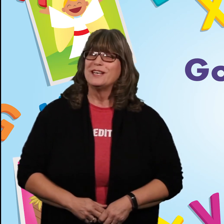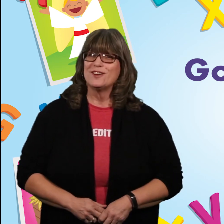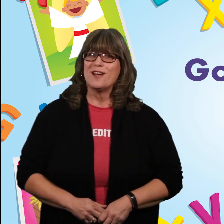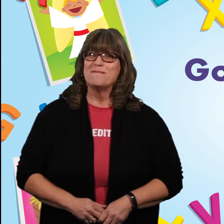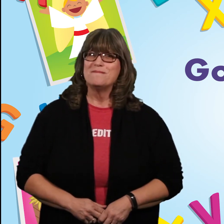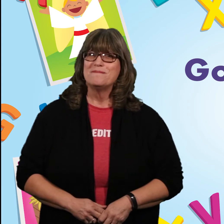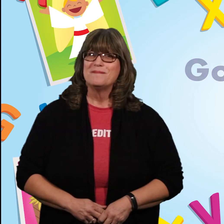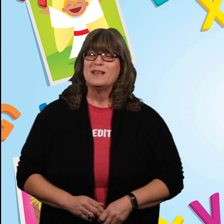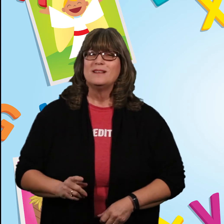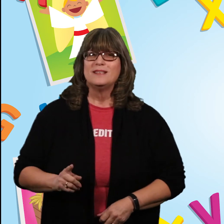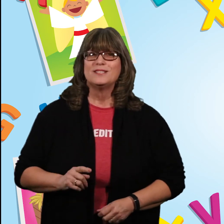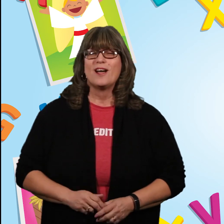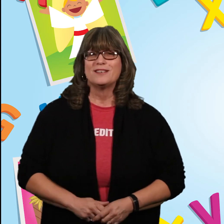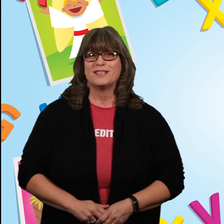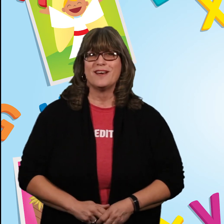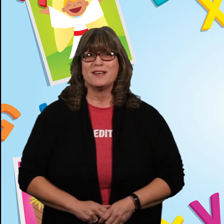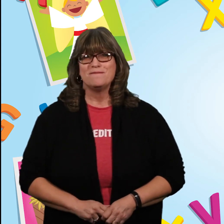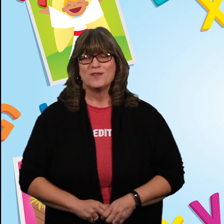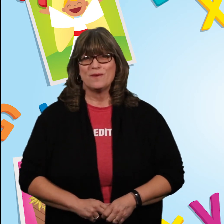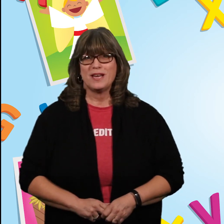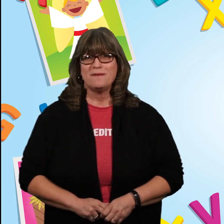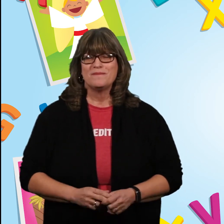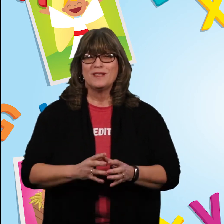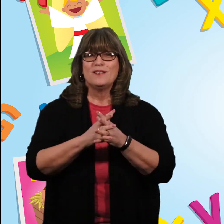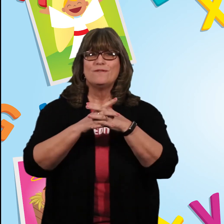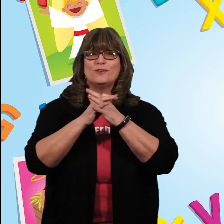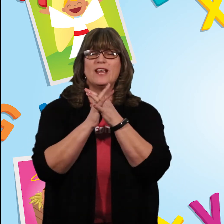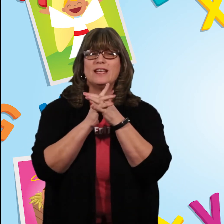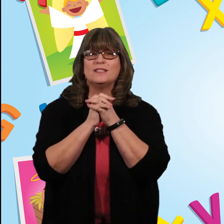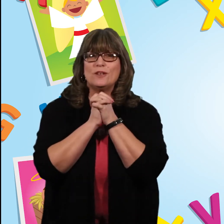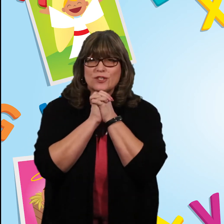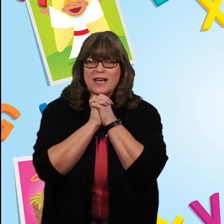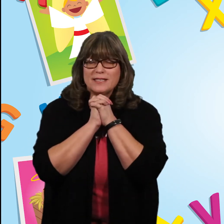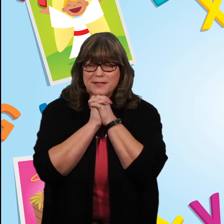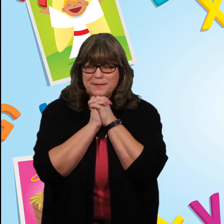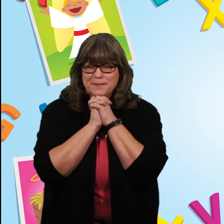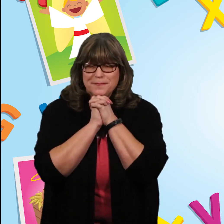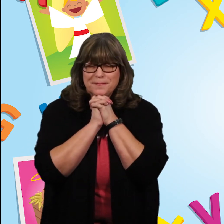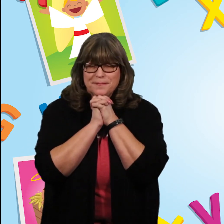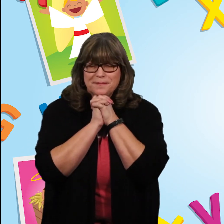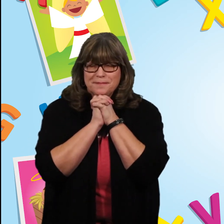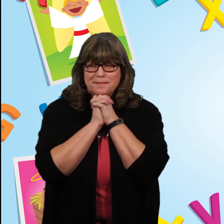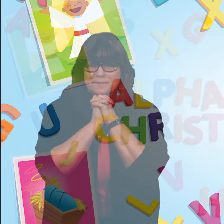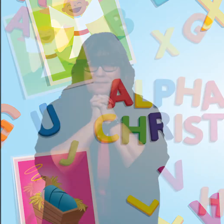Great job Let's talk to God You ready? Hold your hands, close your eyes